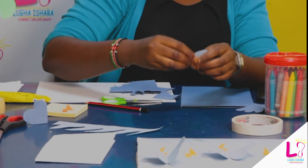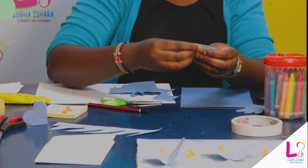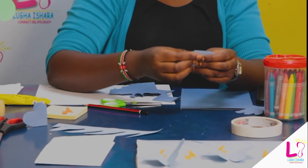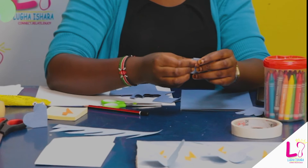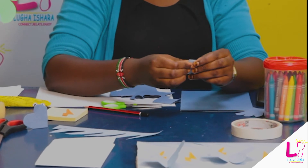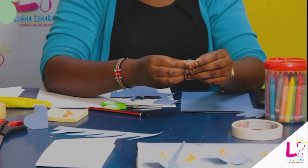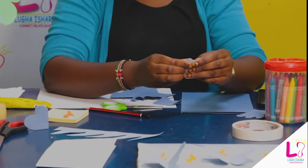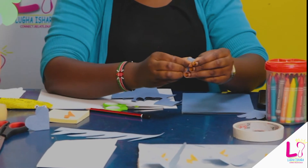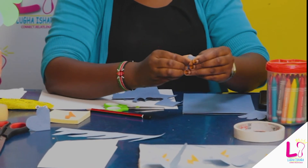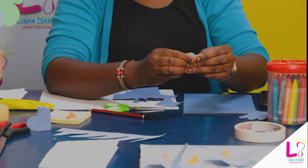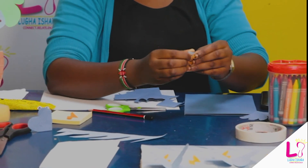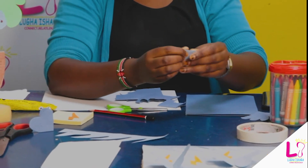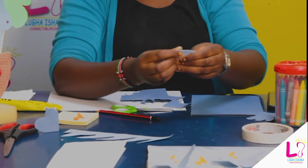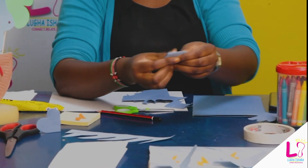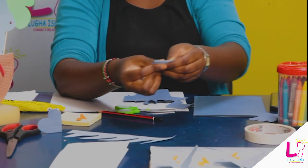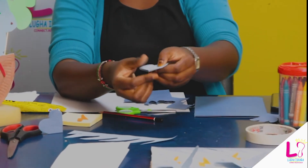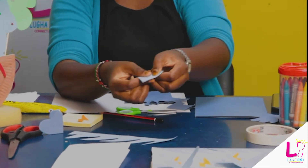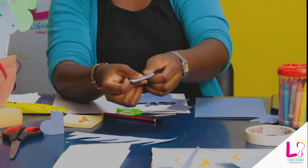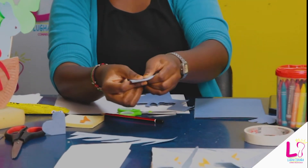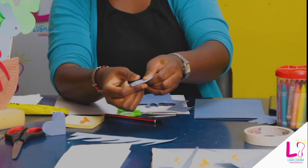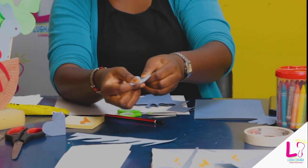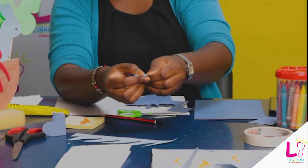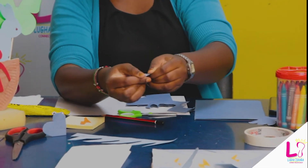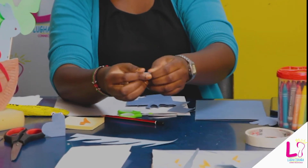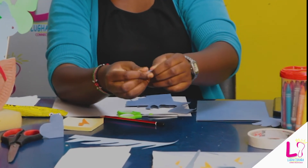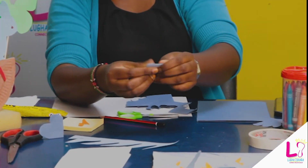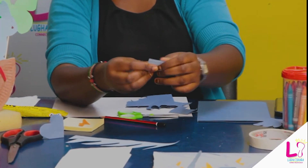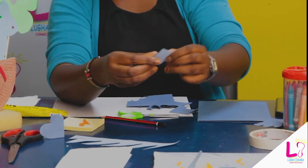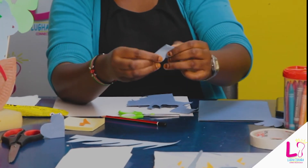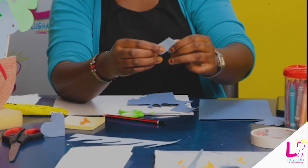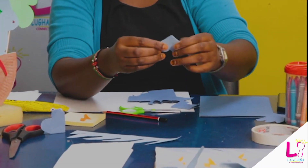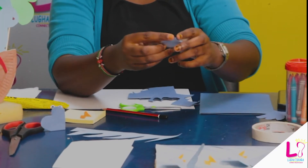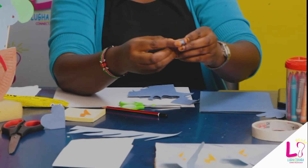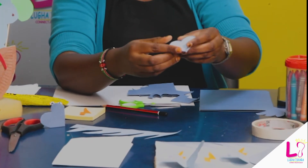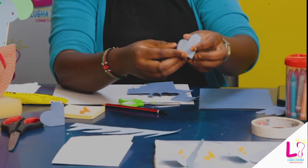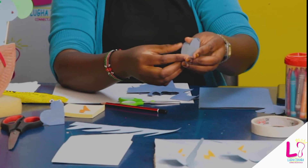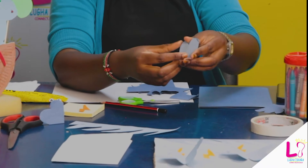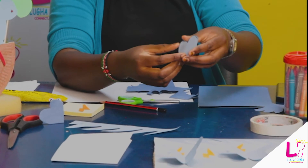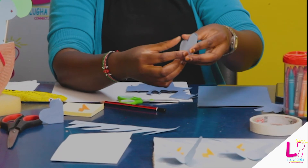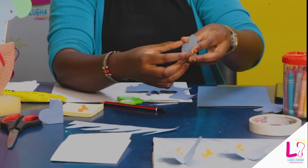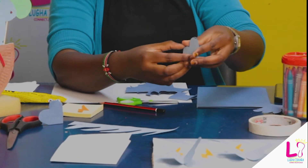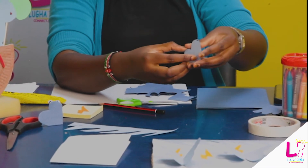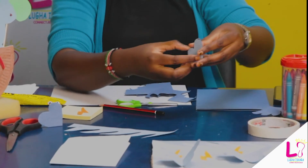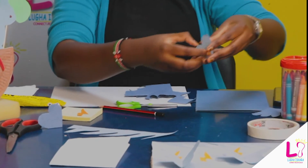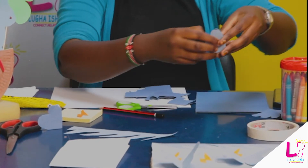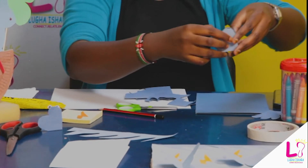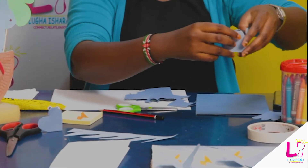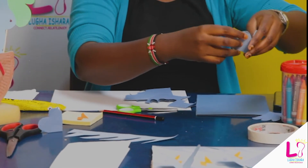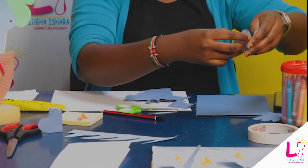and we put them together, and we would press a little bit and then open up. And